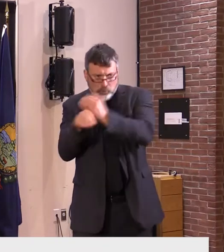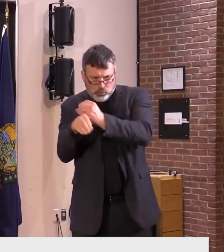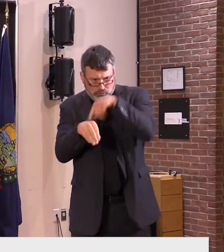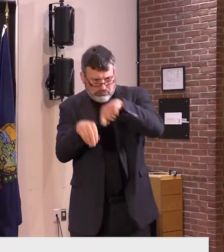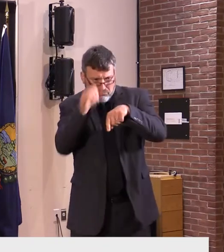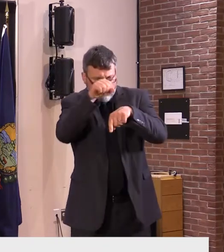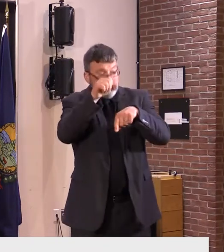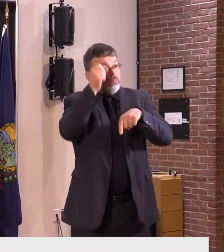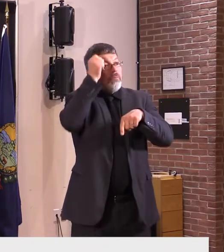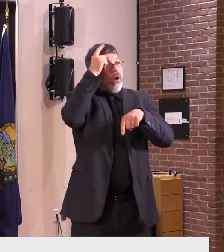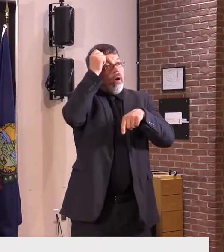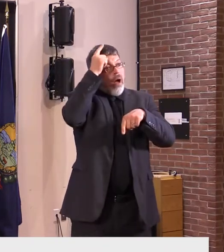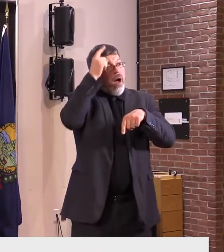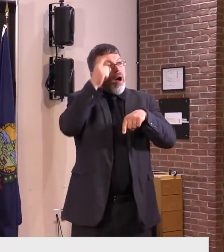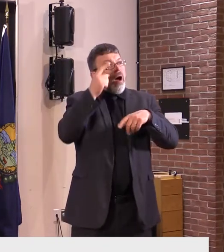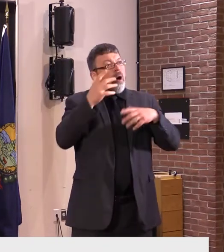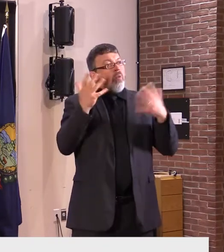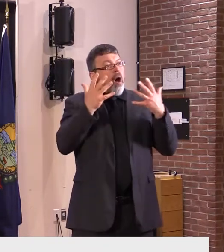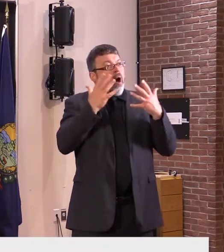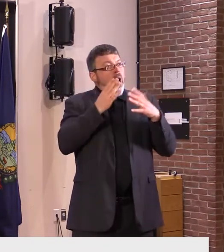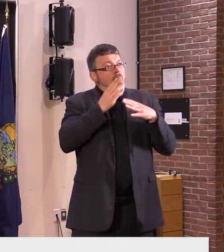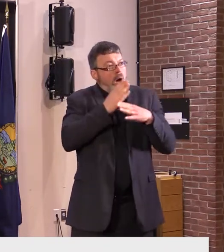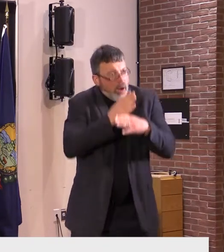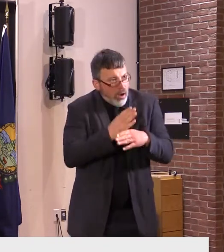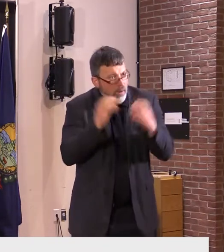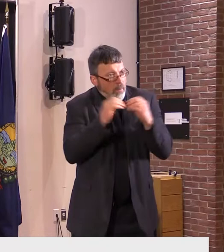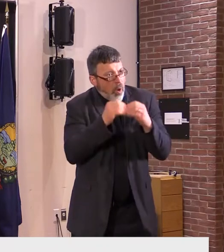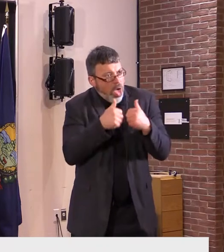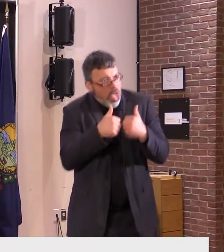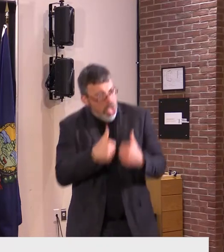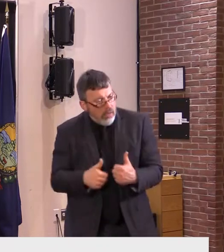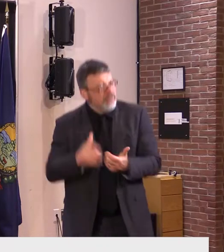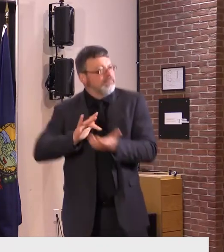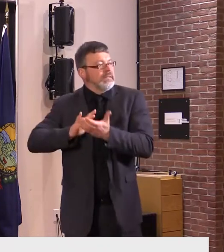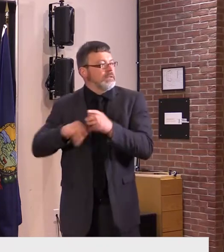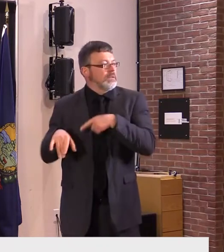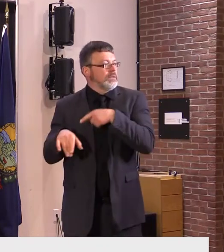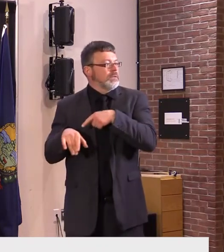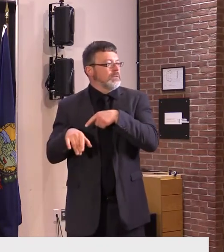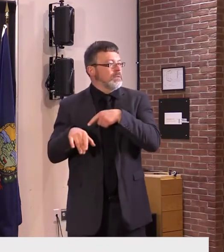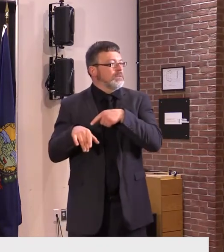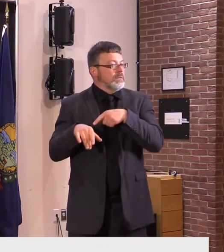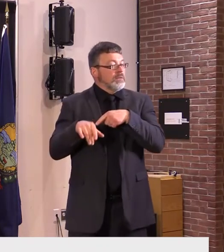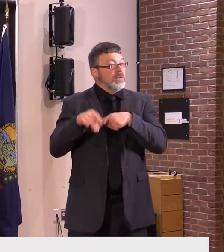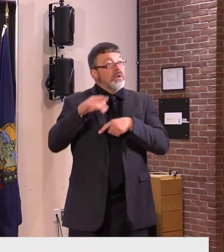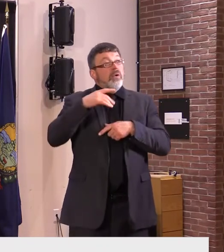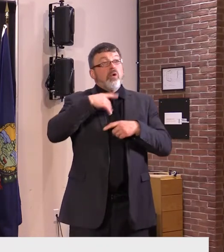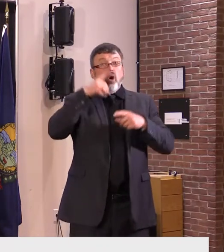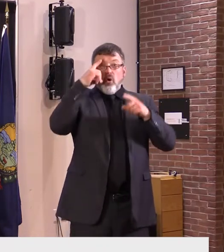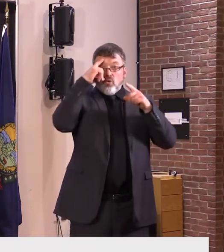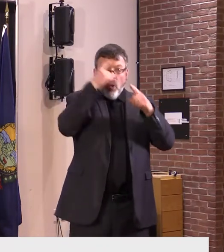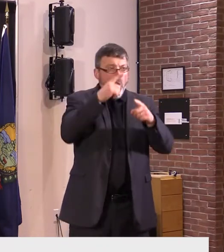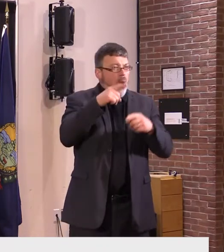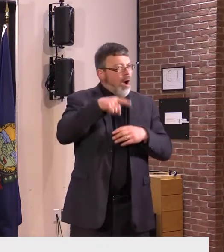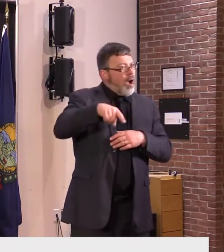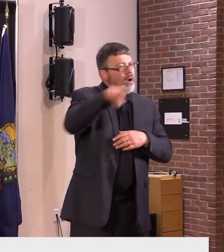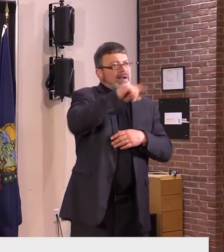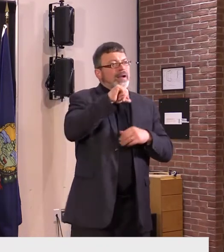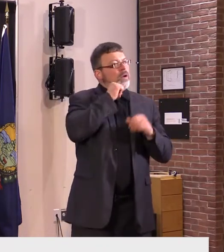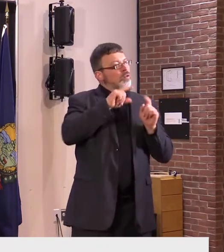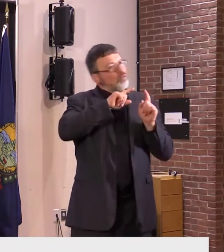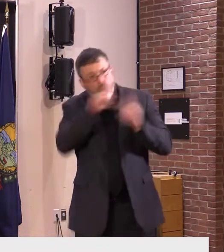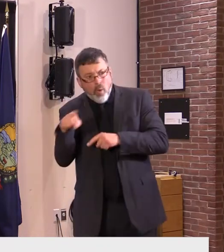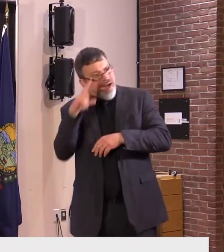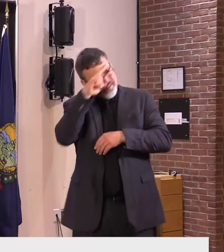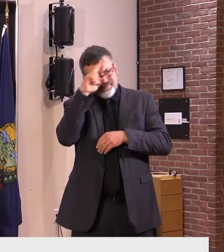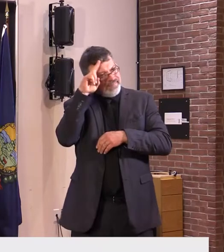conditions. So I ask them to not assume that their case will be mild or that mild symptoms